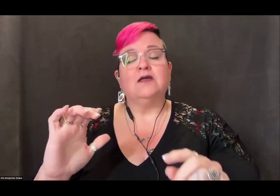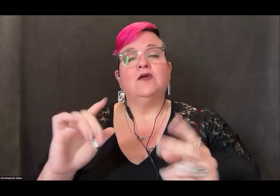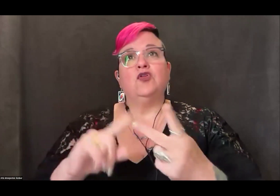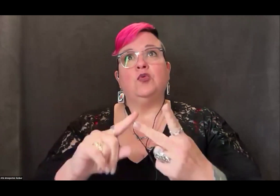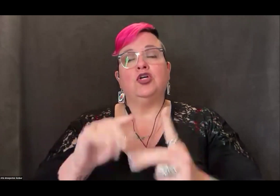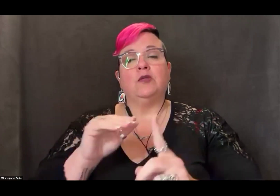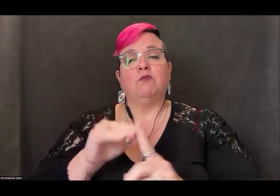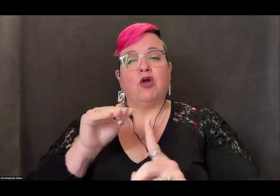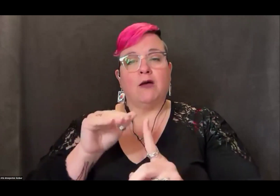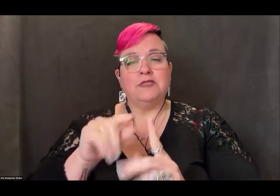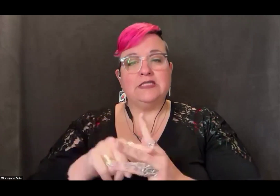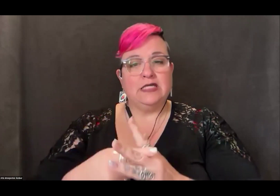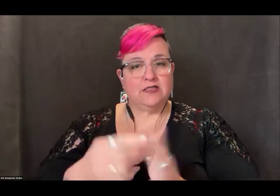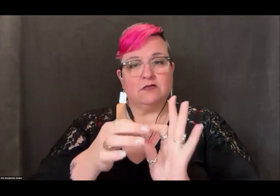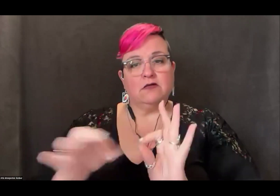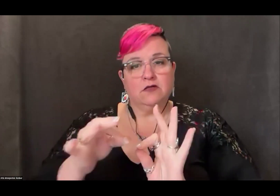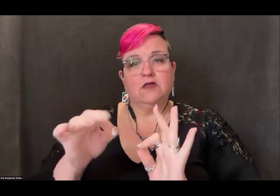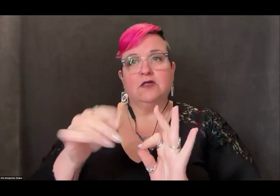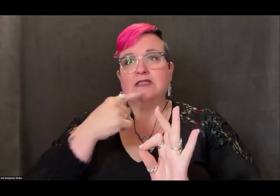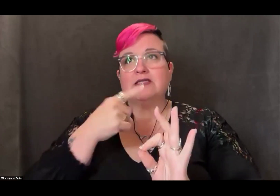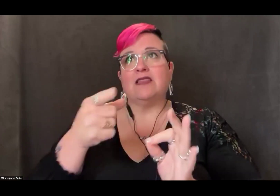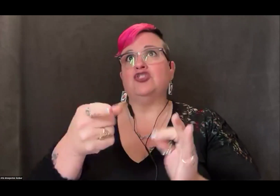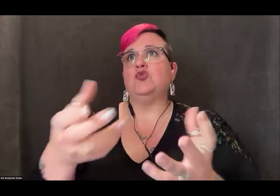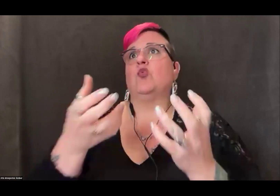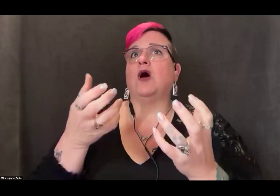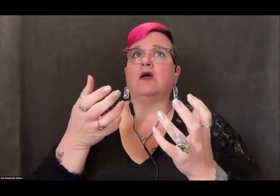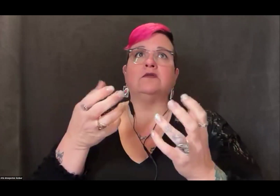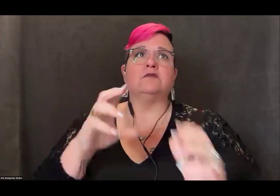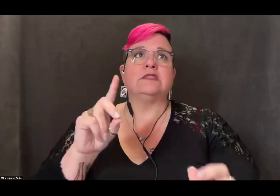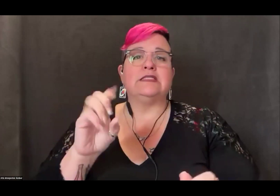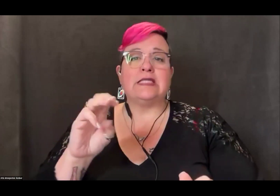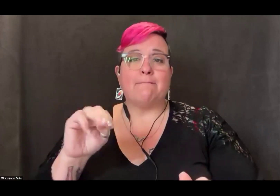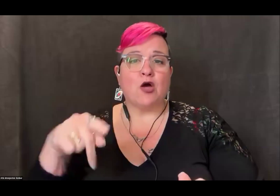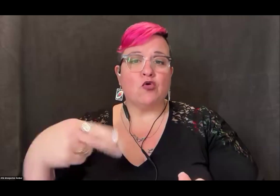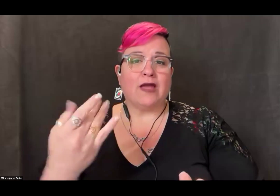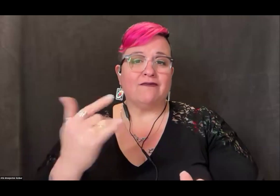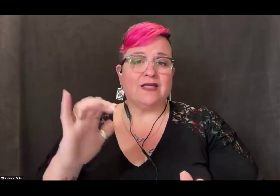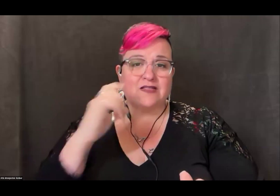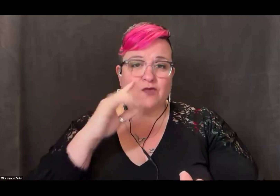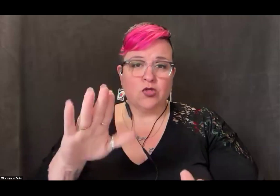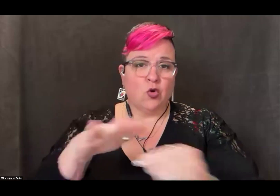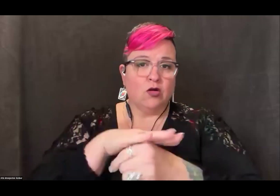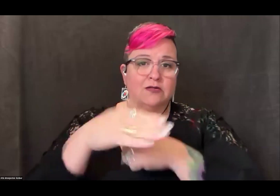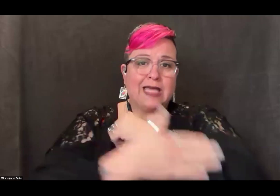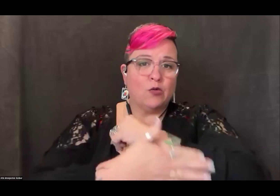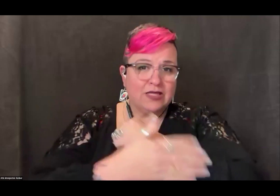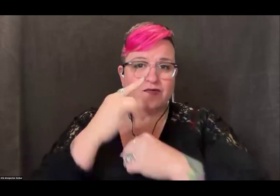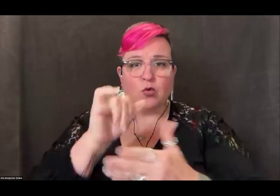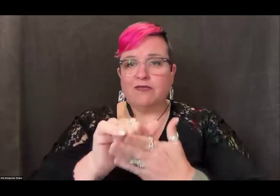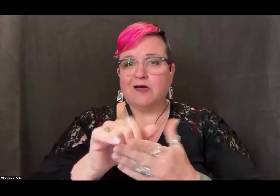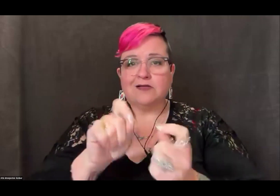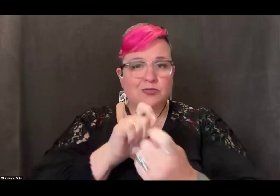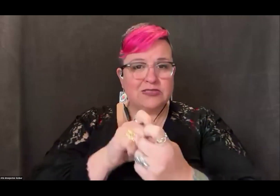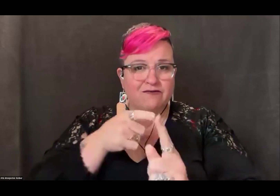it to, like, say that you wanted demographics for your whole county on a particular